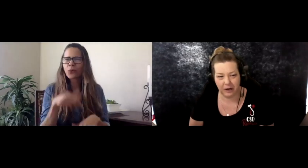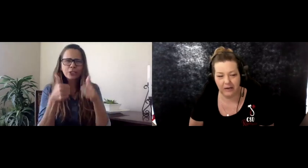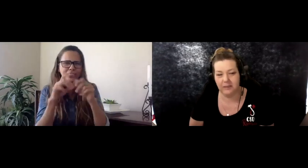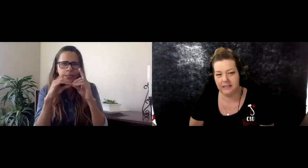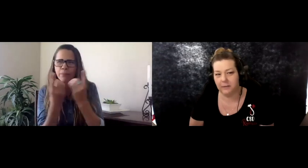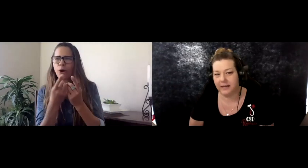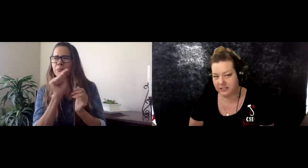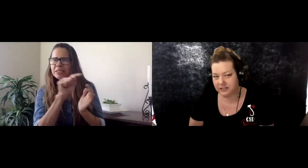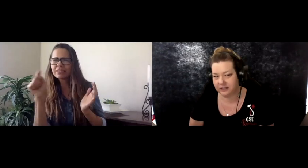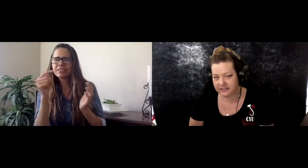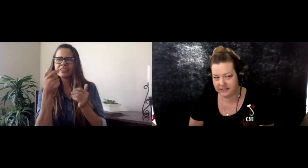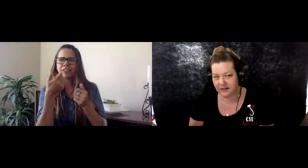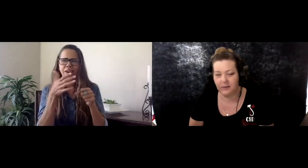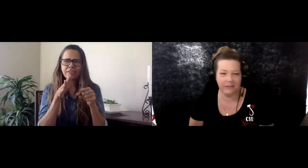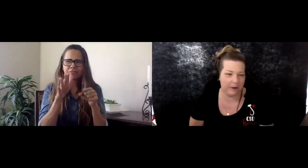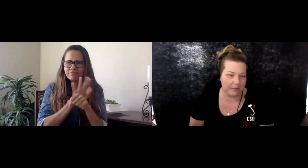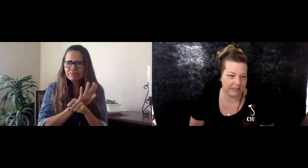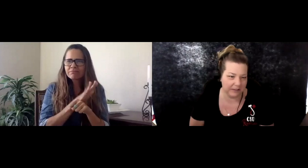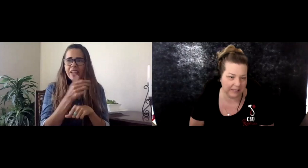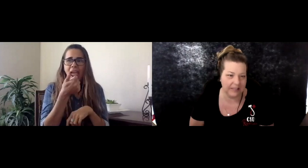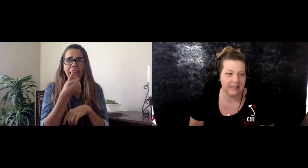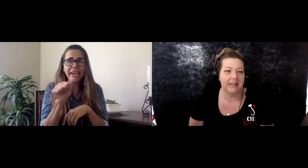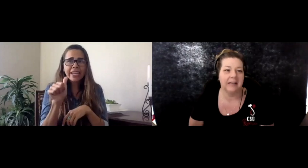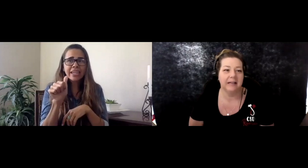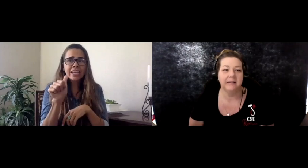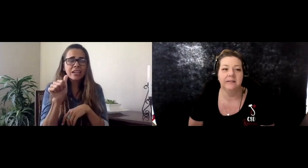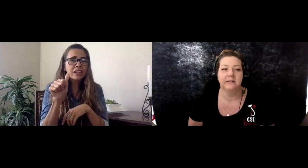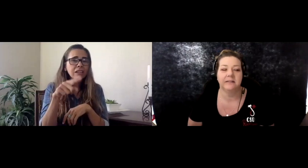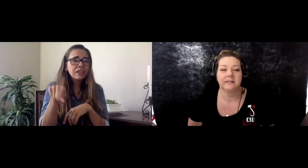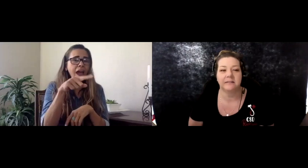are and what age they started at CSDR and what departments they're in.